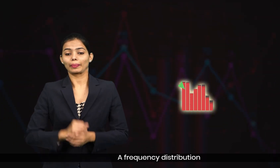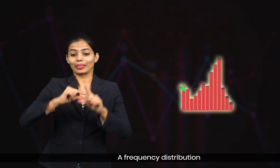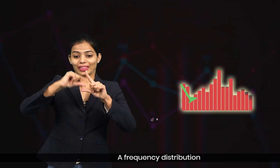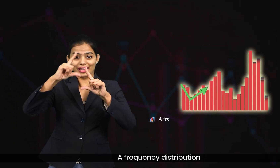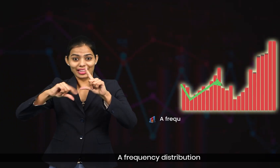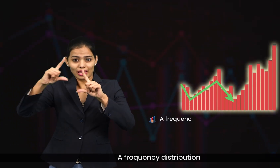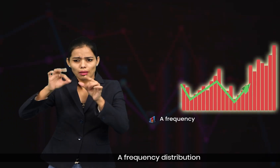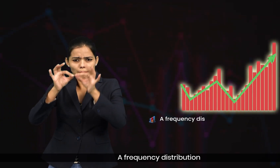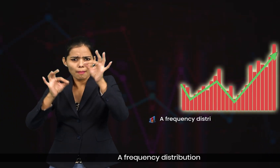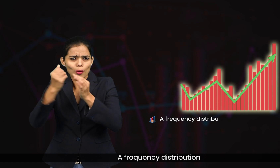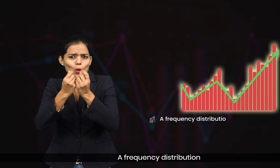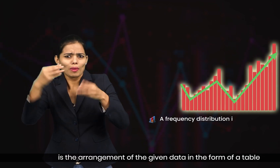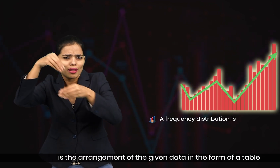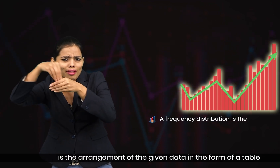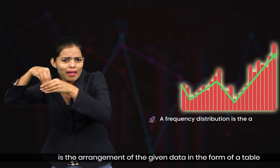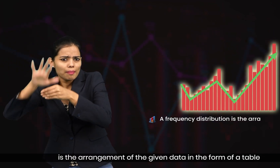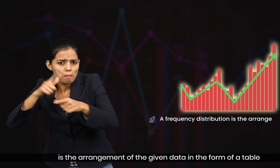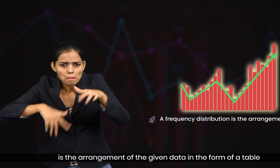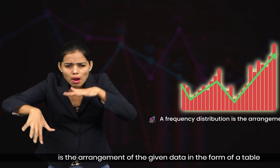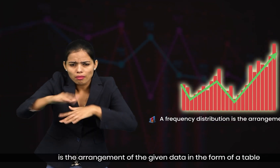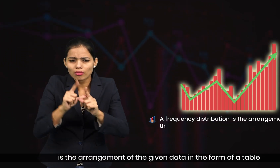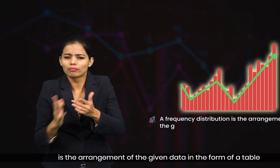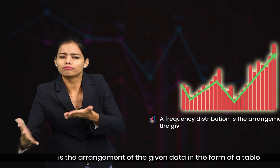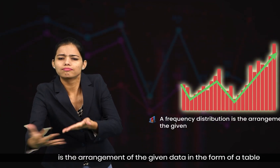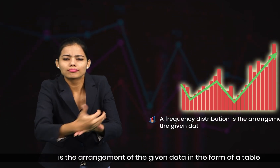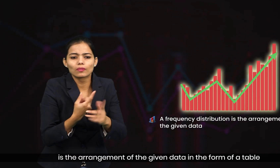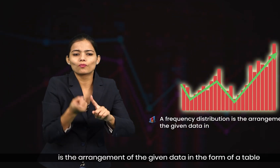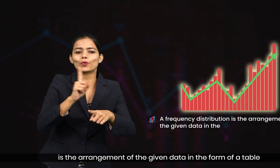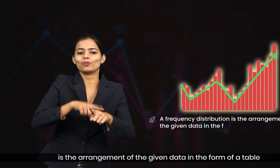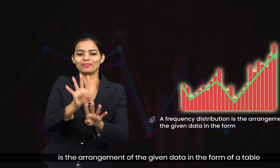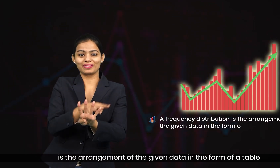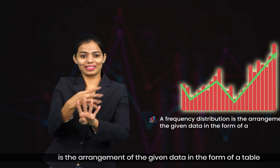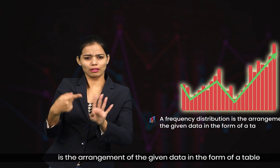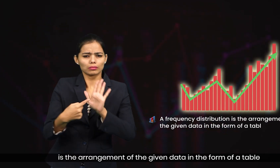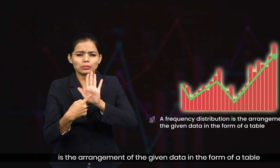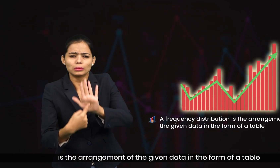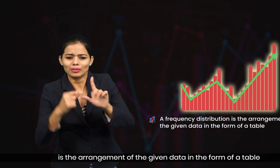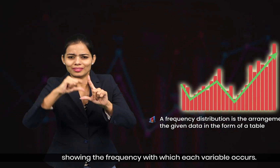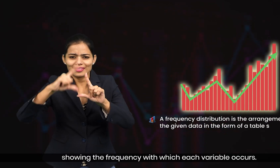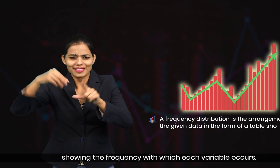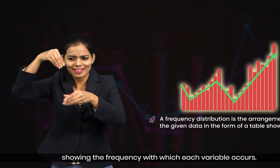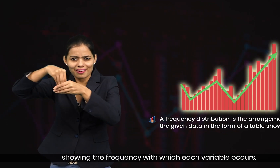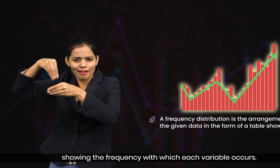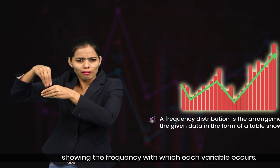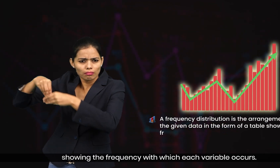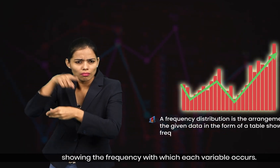A frequency distribution is the arrangement of the given data in the form of a table, showing the frequency